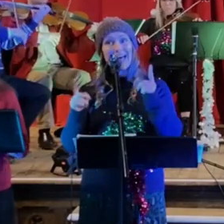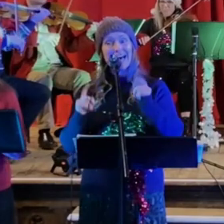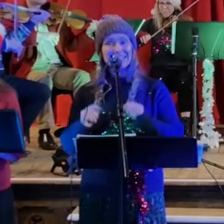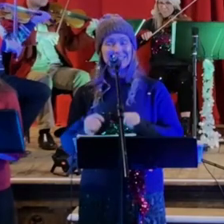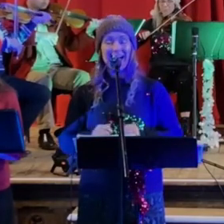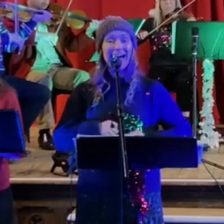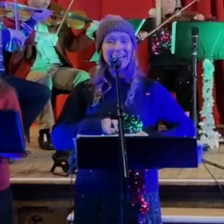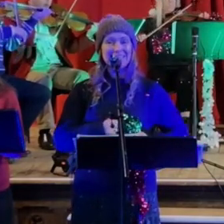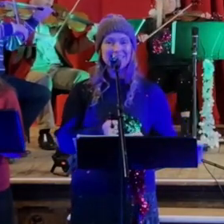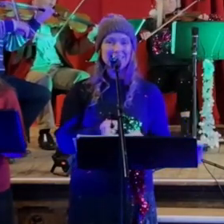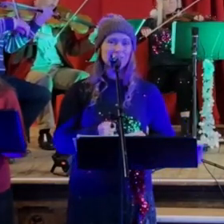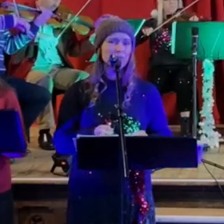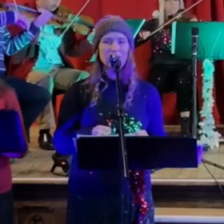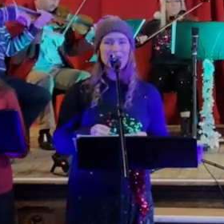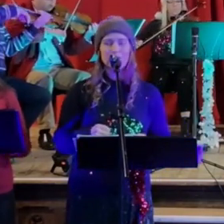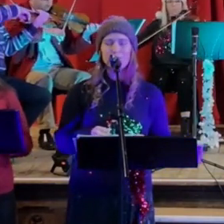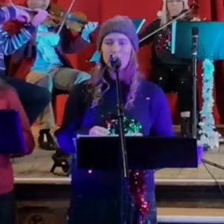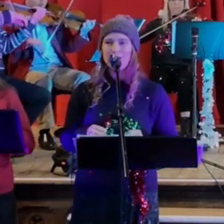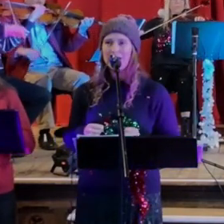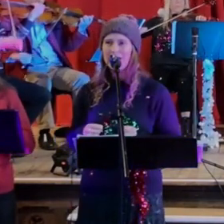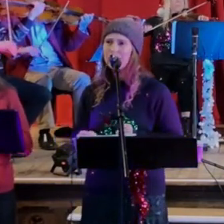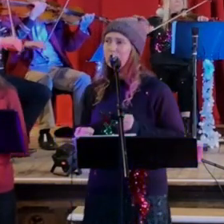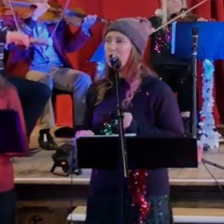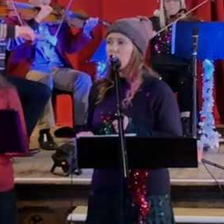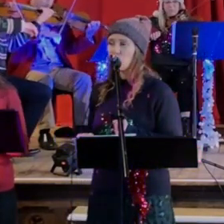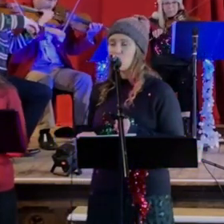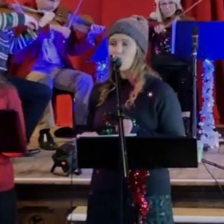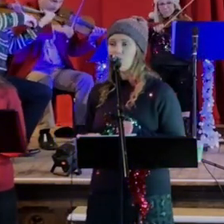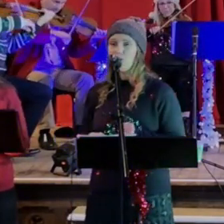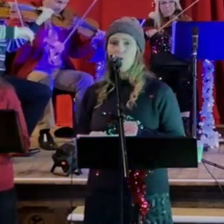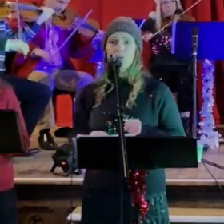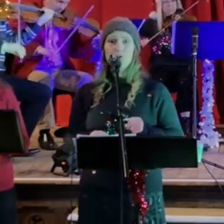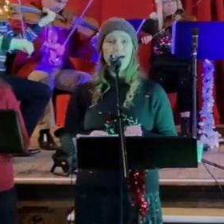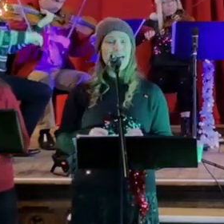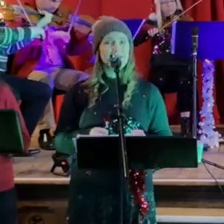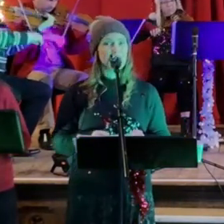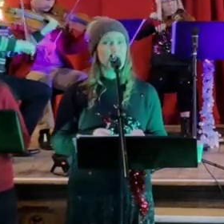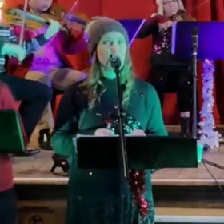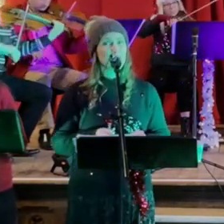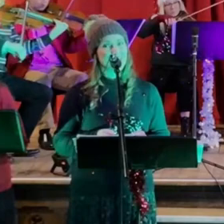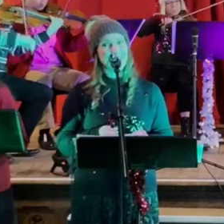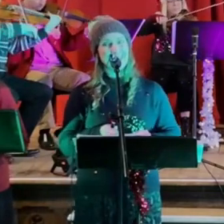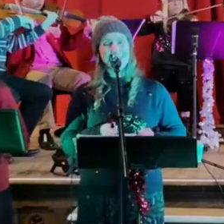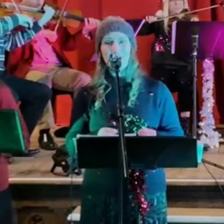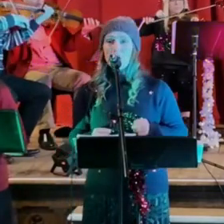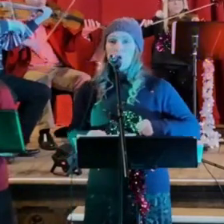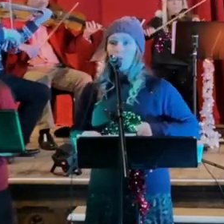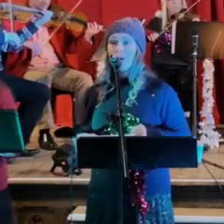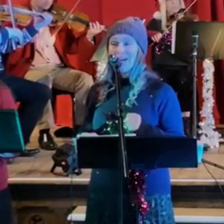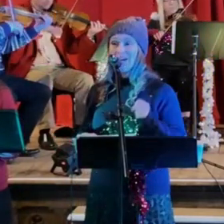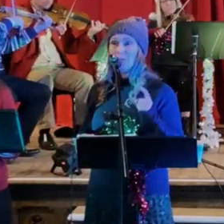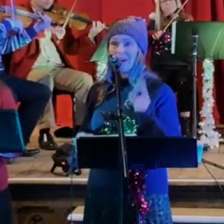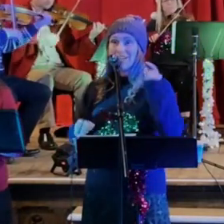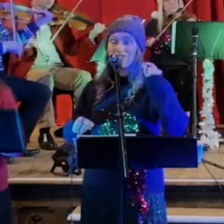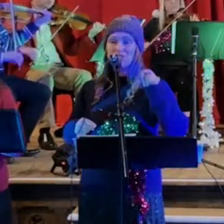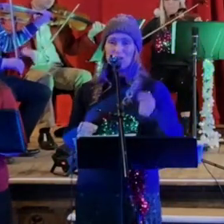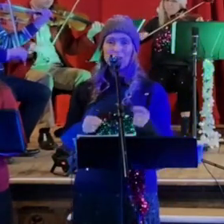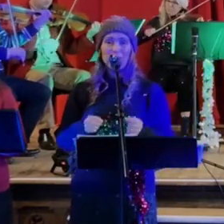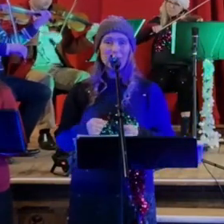Glad tidings we bring to you and your kin. We wish you a